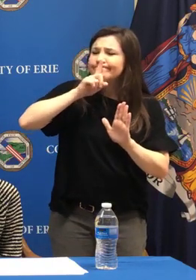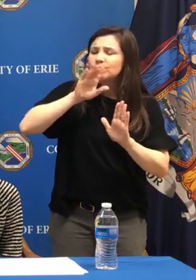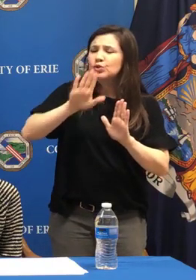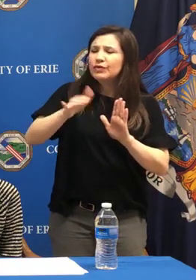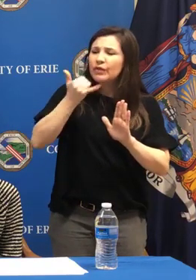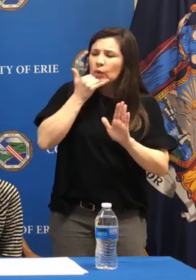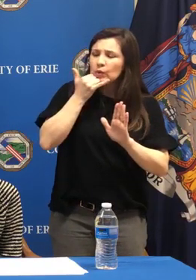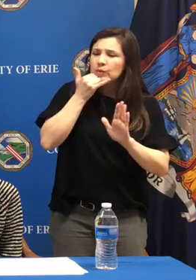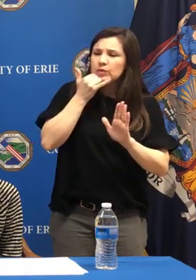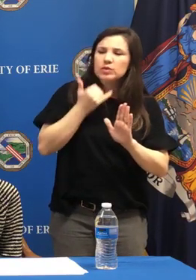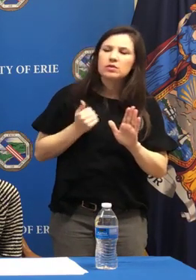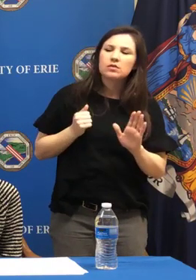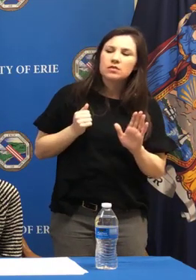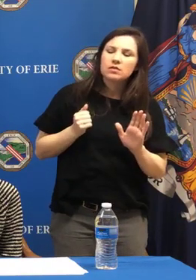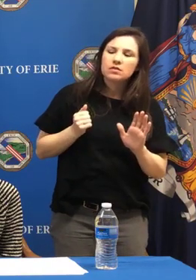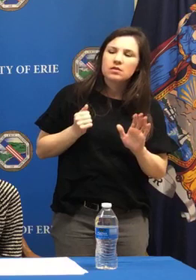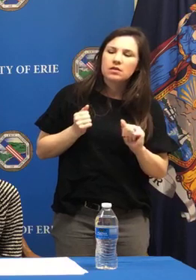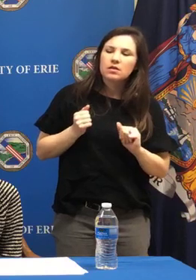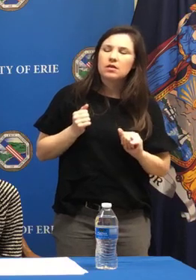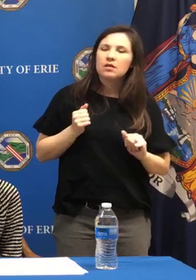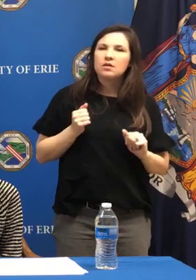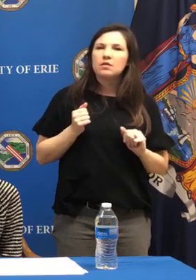your phones?